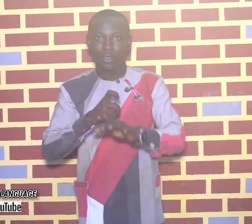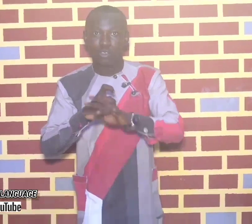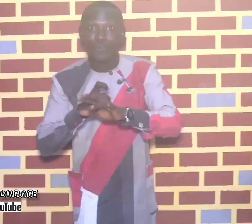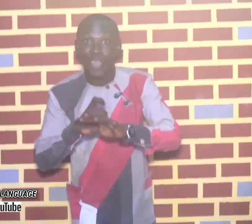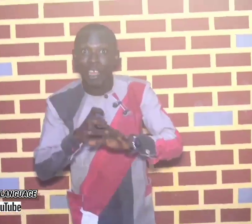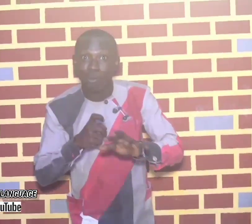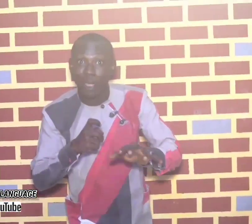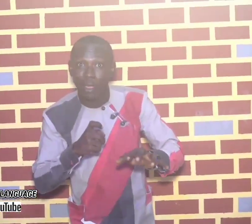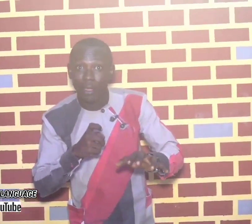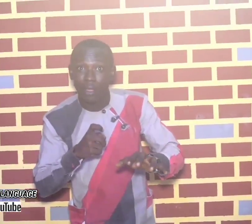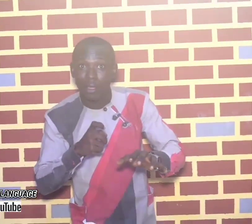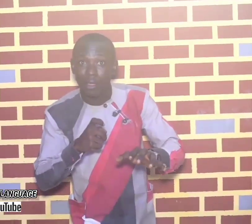You finger spell.